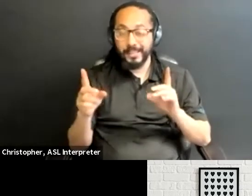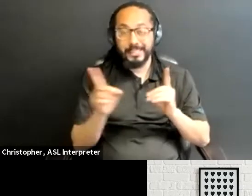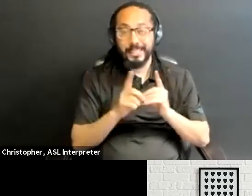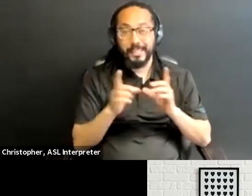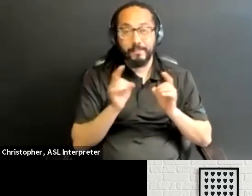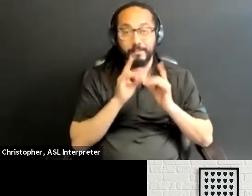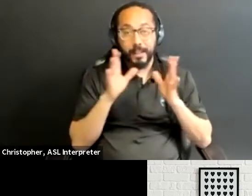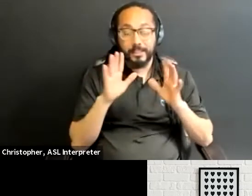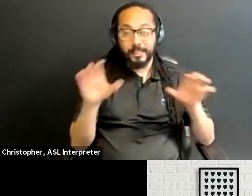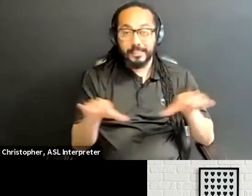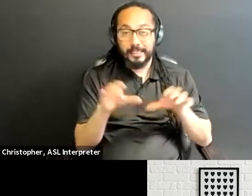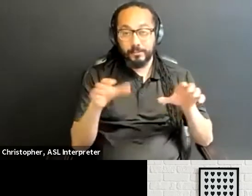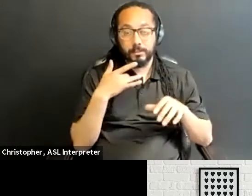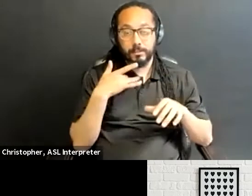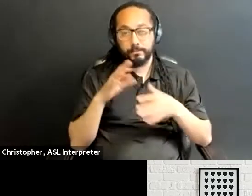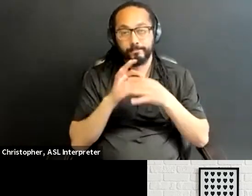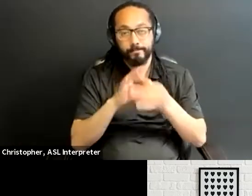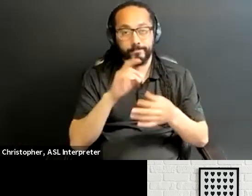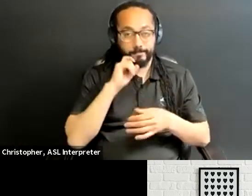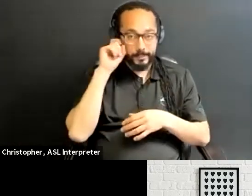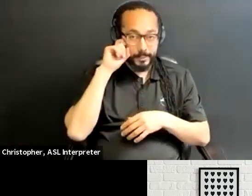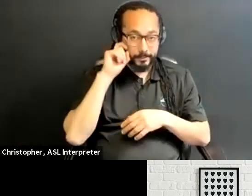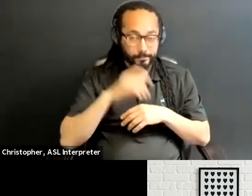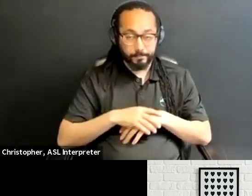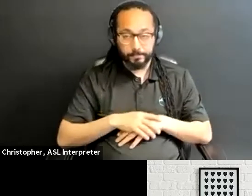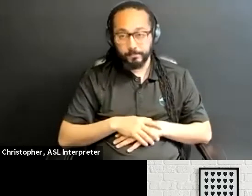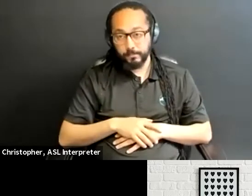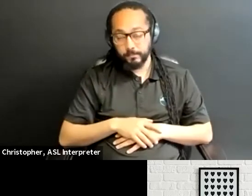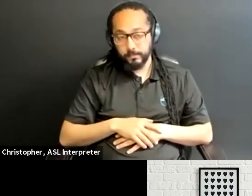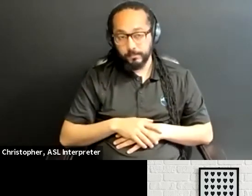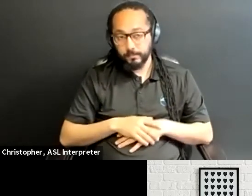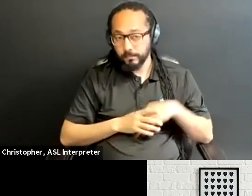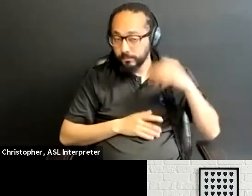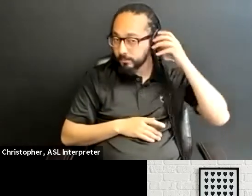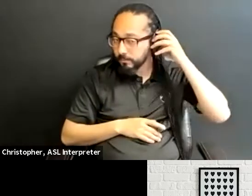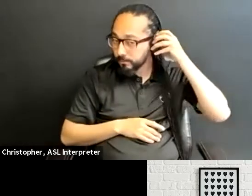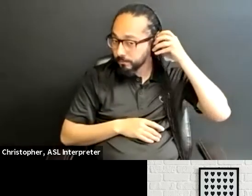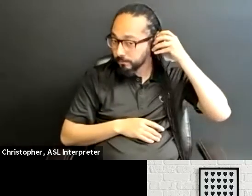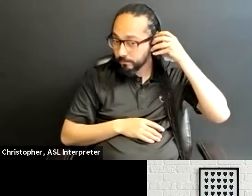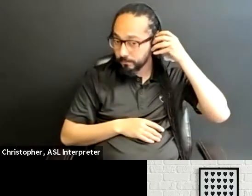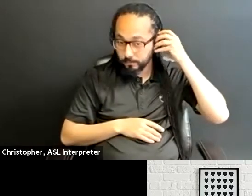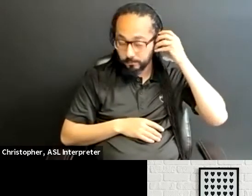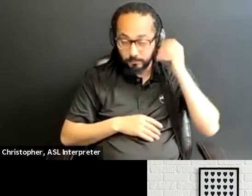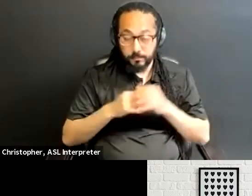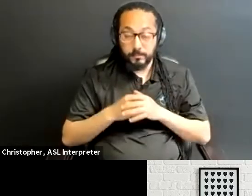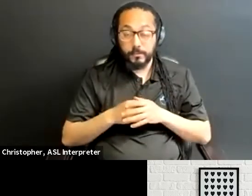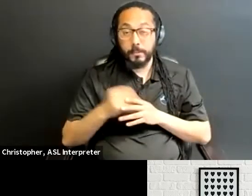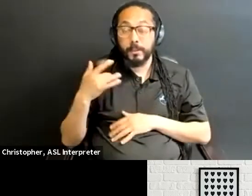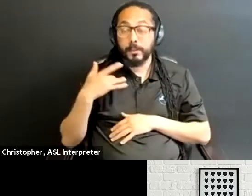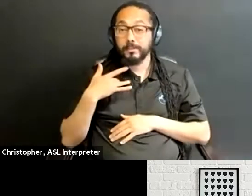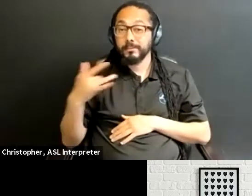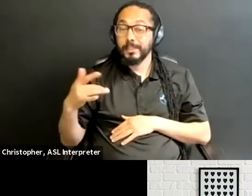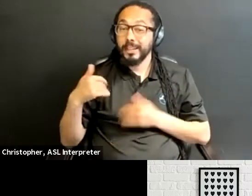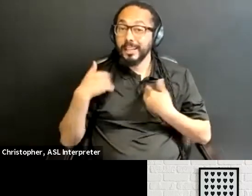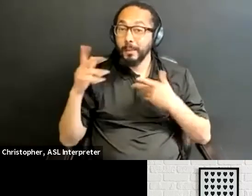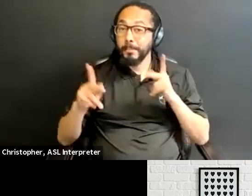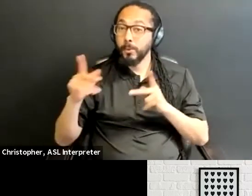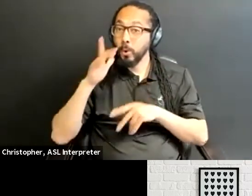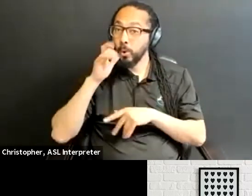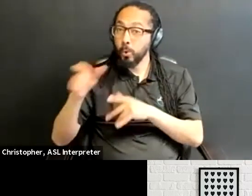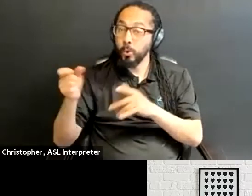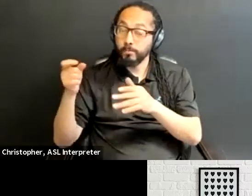fact, are sexual in nature. What we know about young people who commit sexual offenses is that we've known